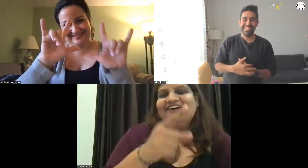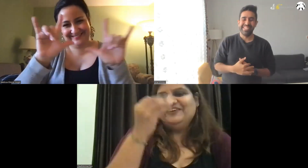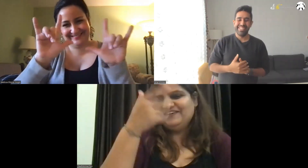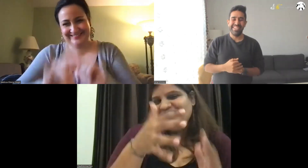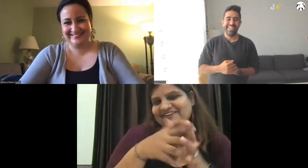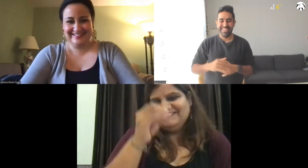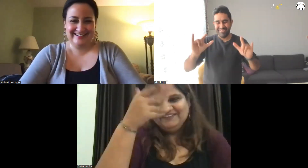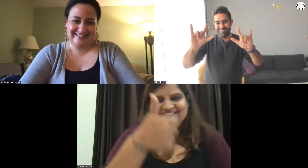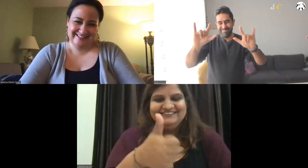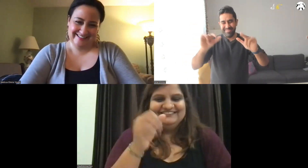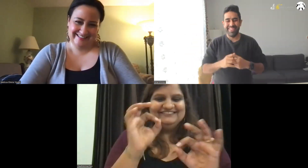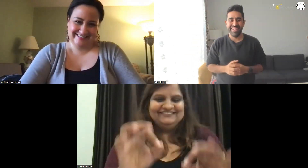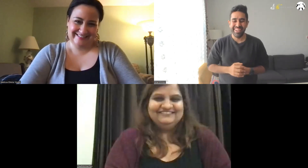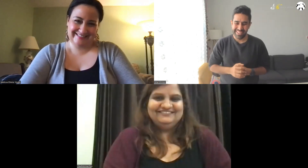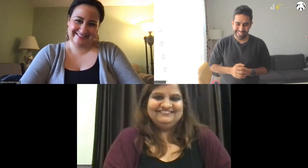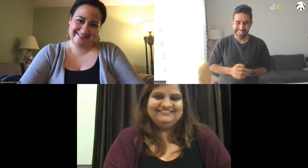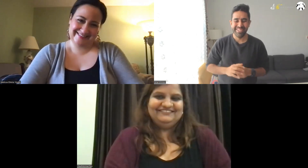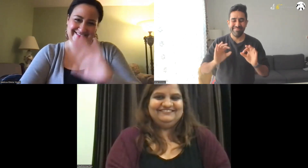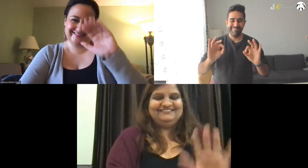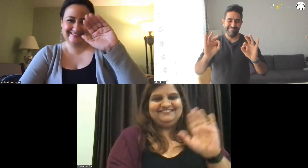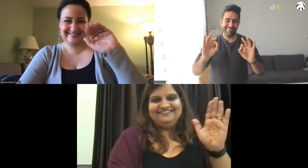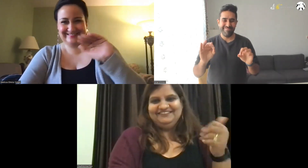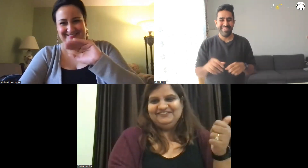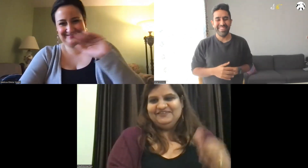all right. So I hope there is night. So good night, everyone.